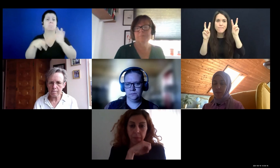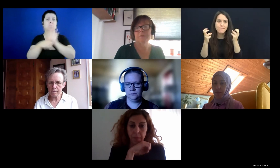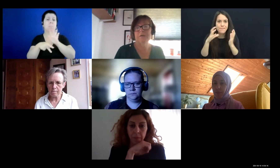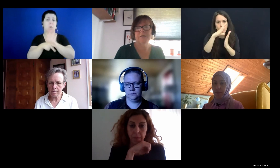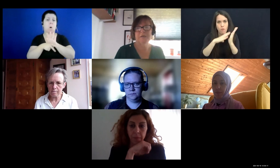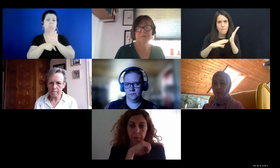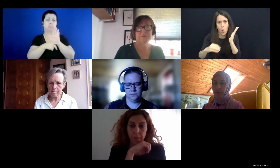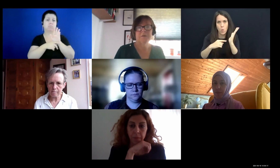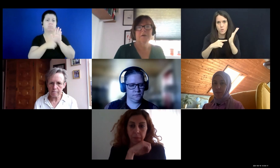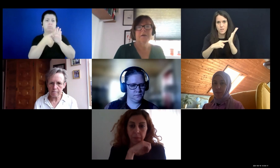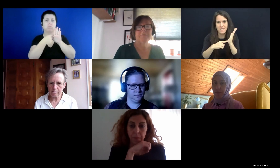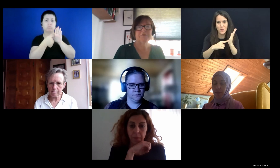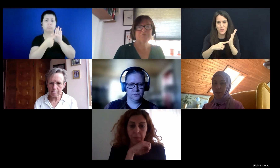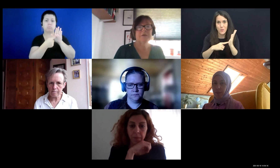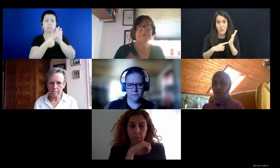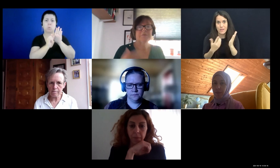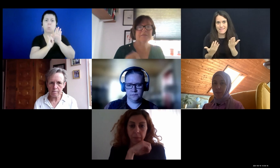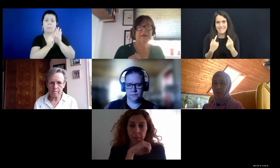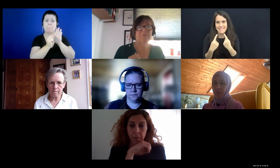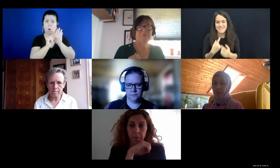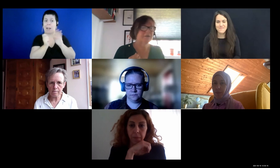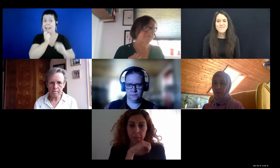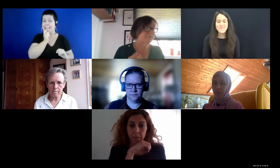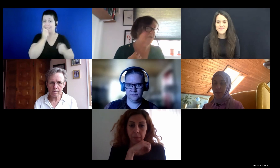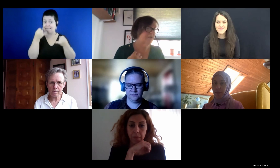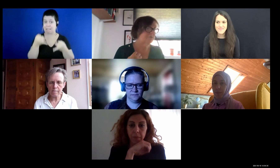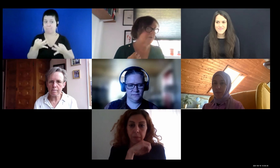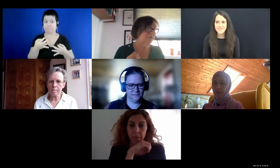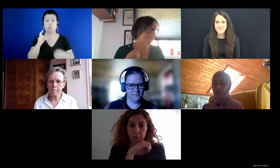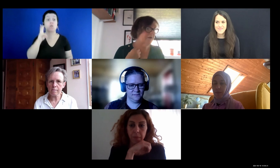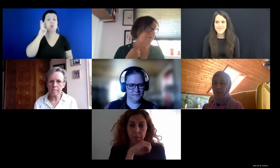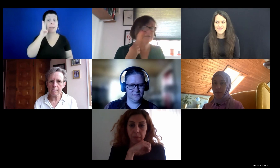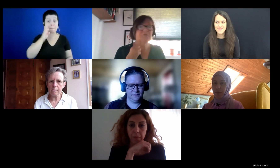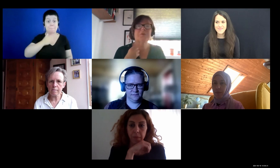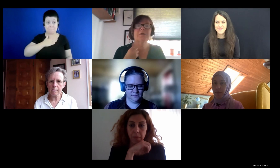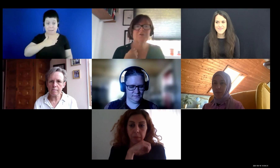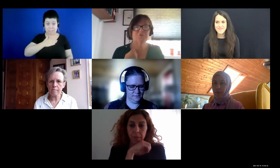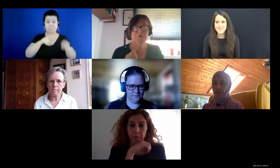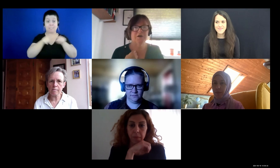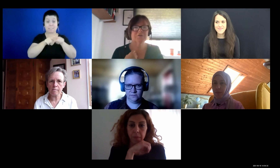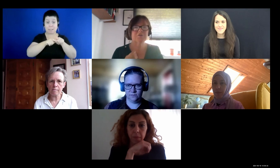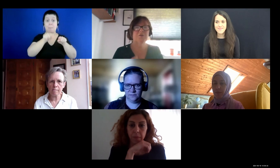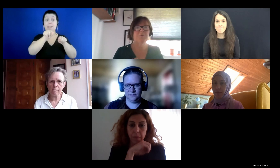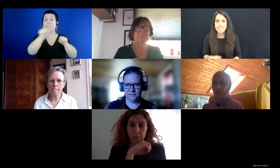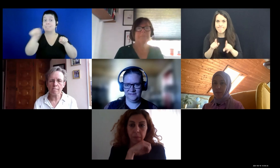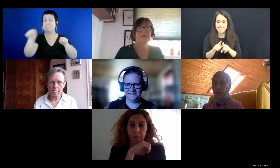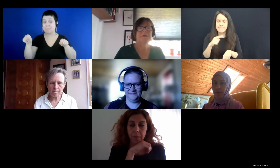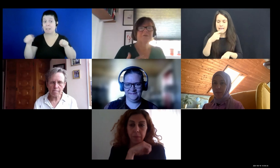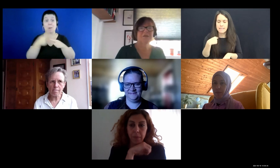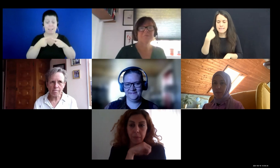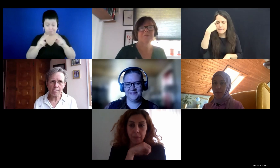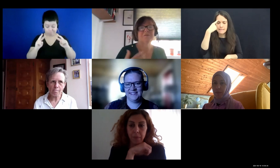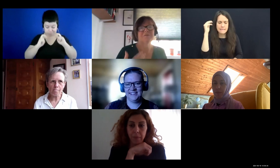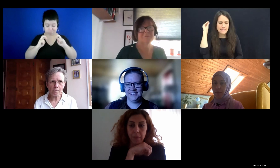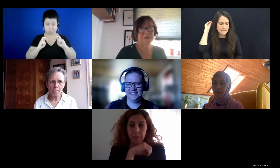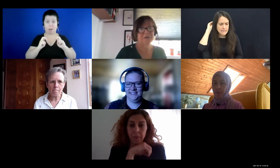cover as yet. I'm just reminding myself and everybody else, because I found myself speaking too fast, so to